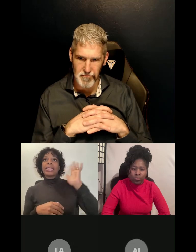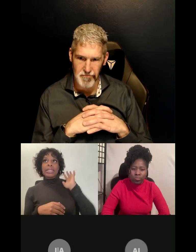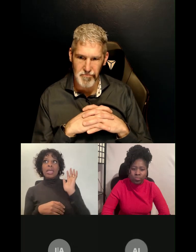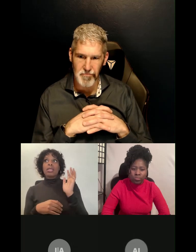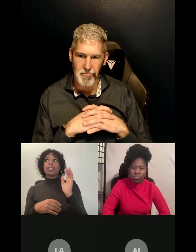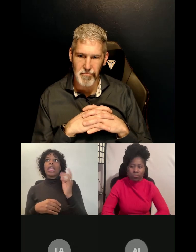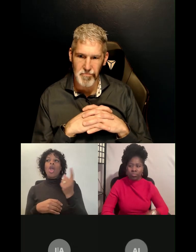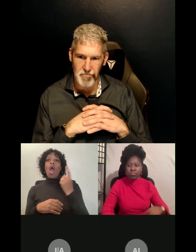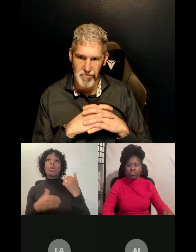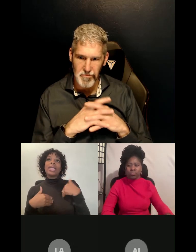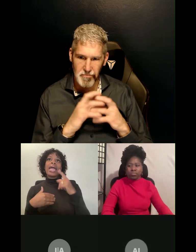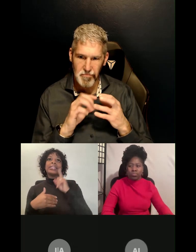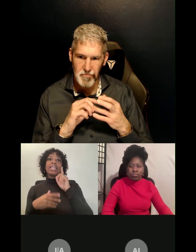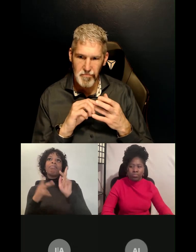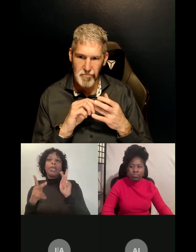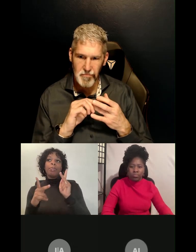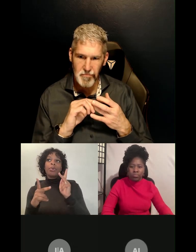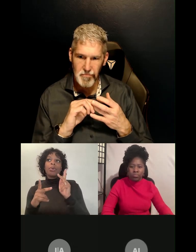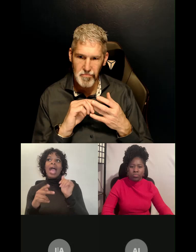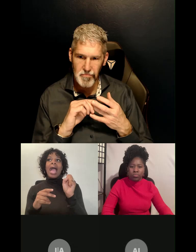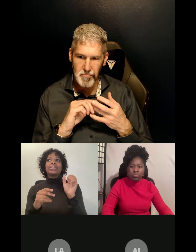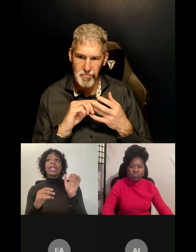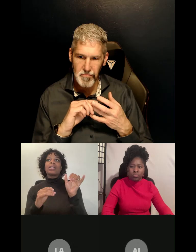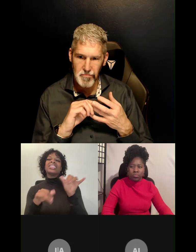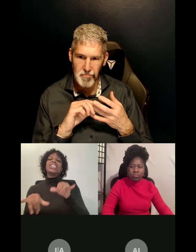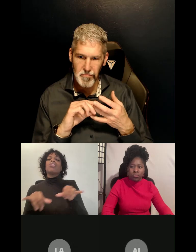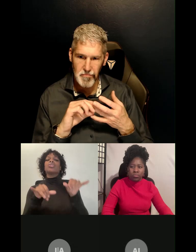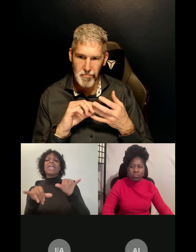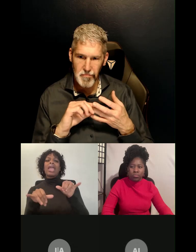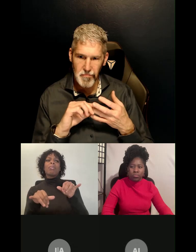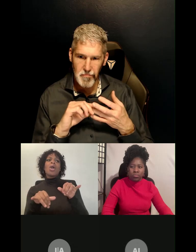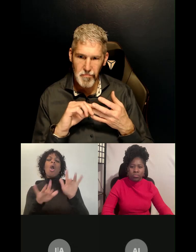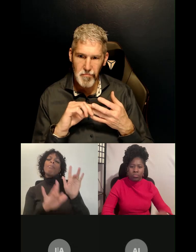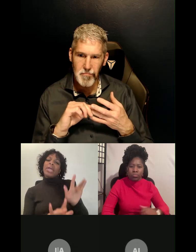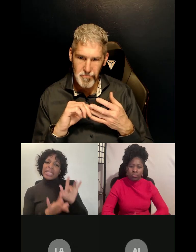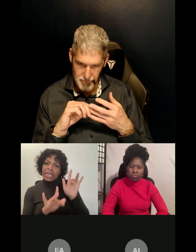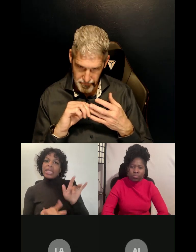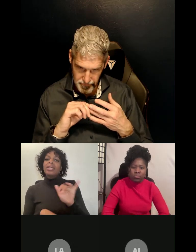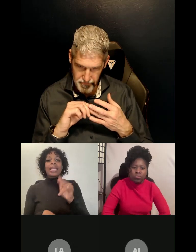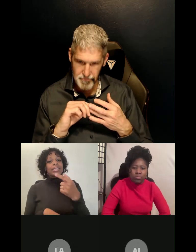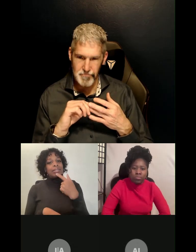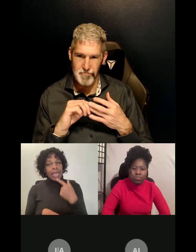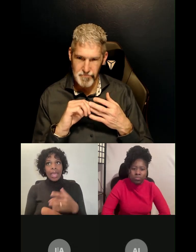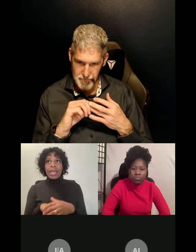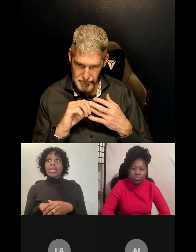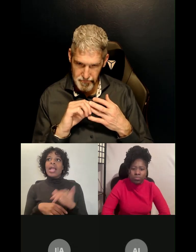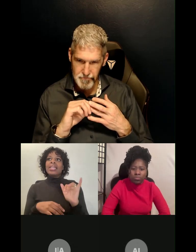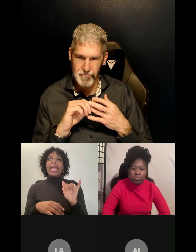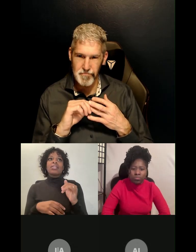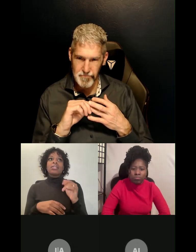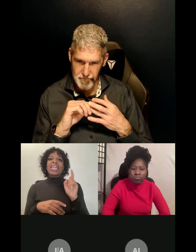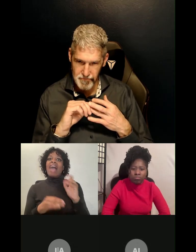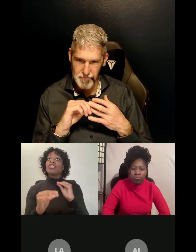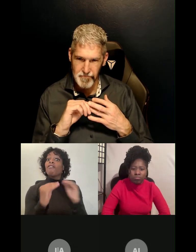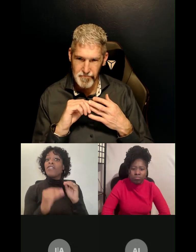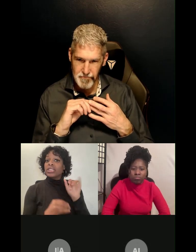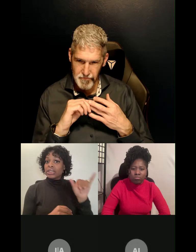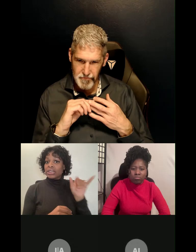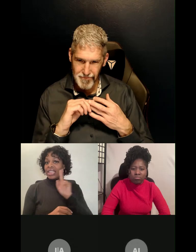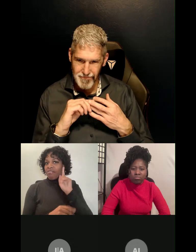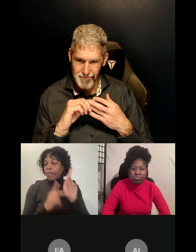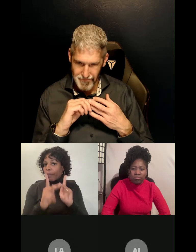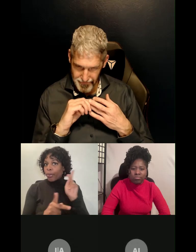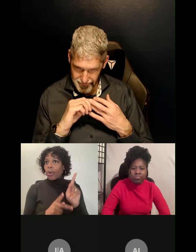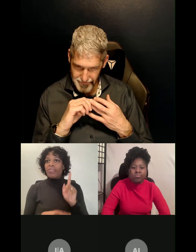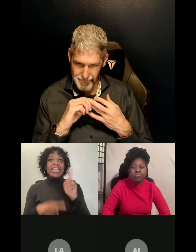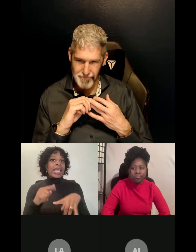yes, back then they always had the deaf people as like a stereotype period, like you said, like they have to fix